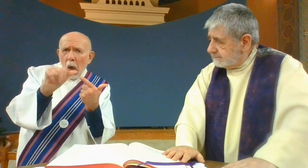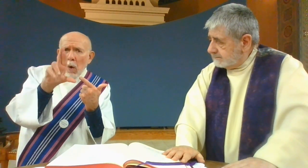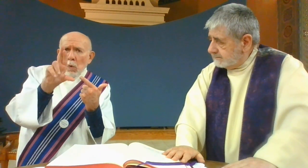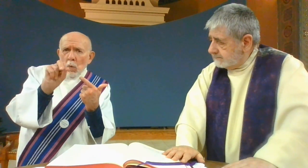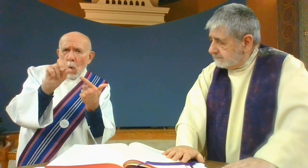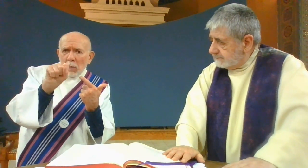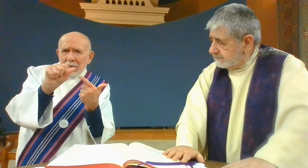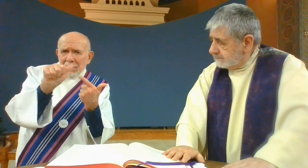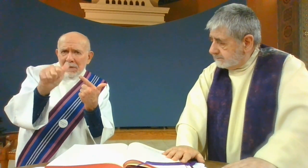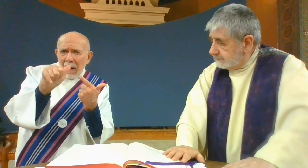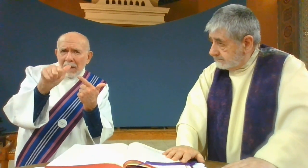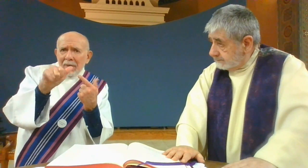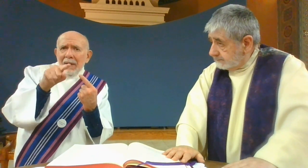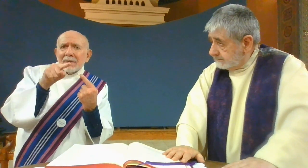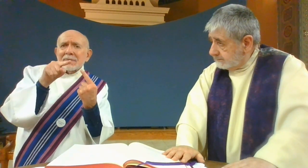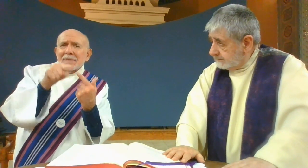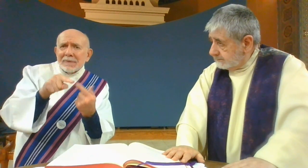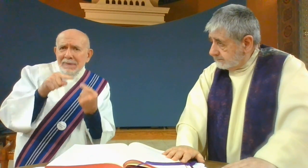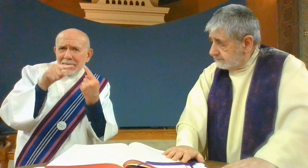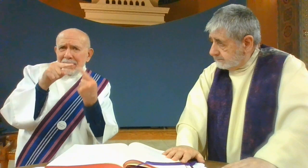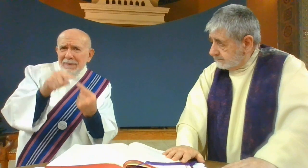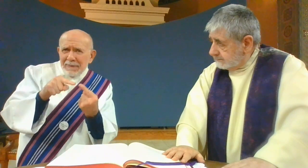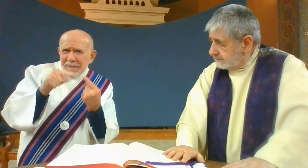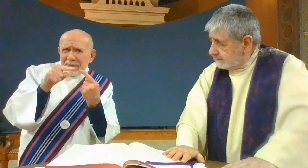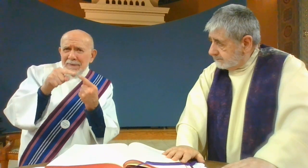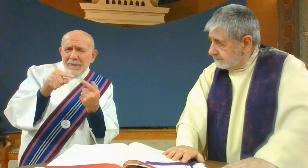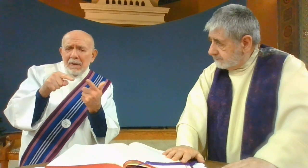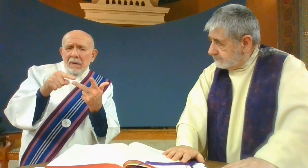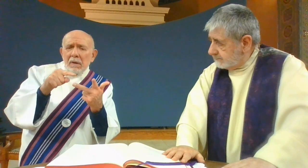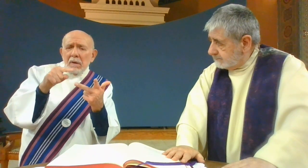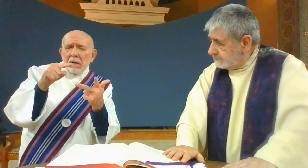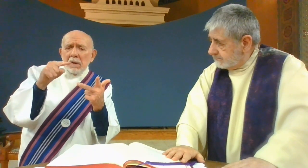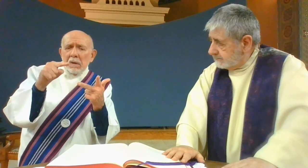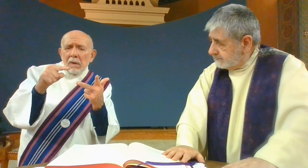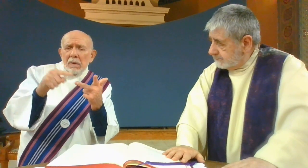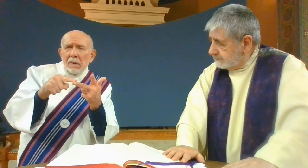Greg and Paula Rosa who continue to struggle,